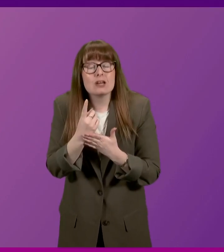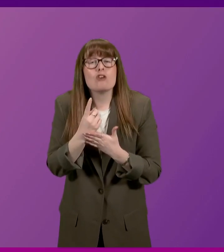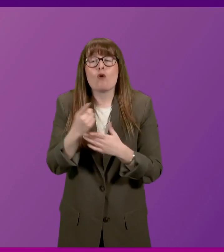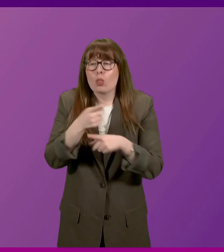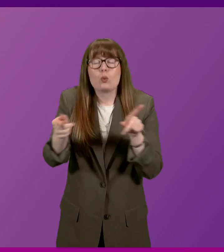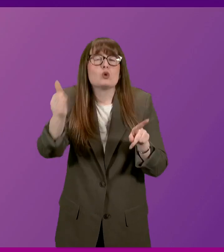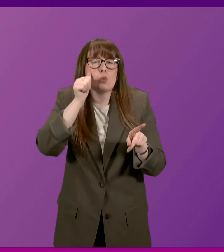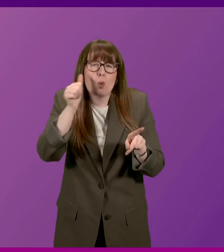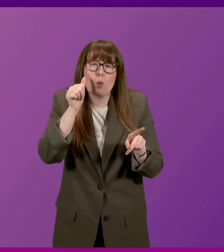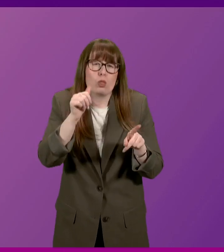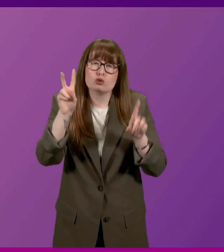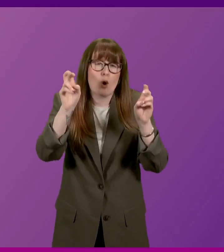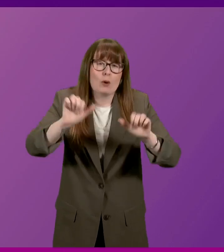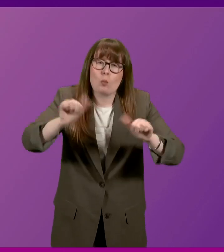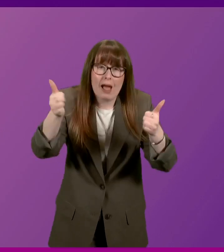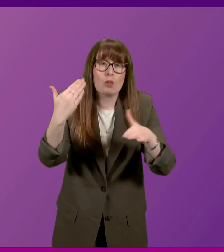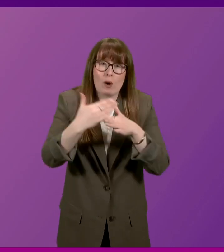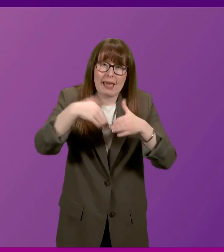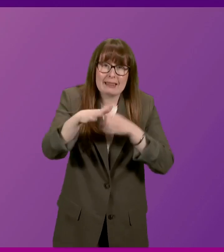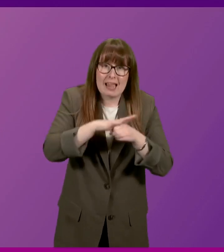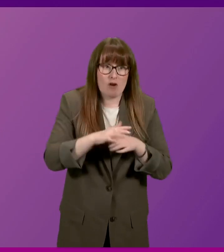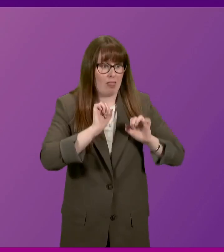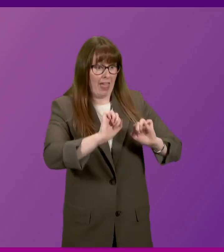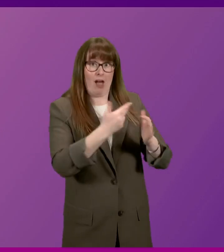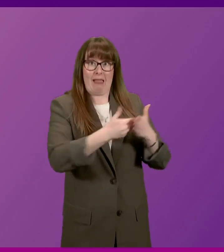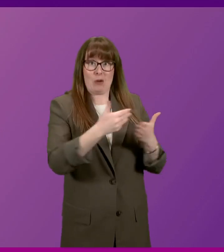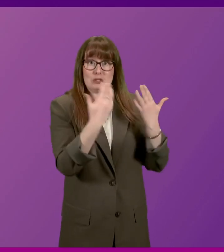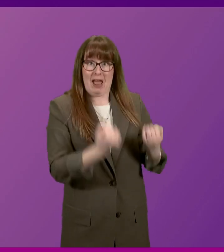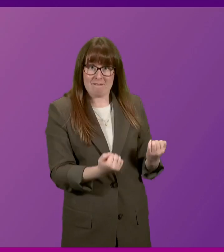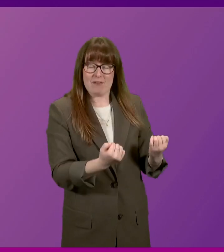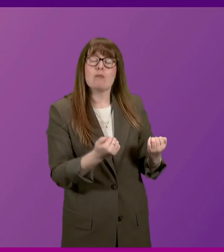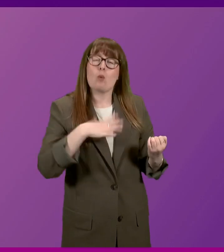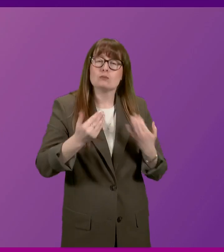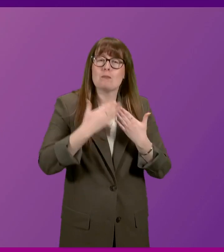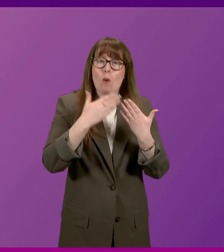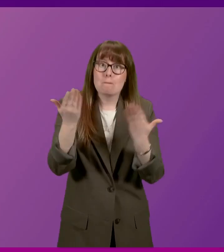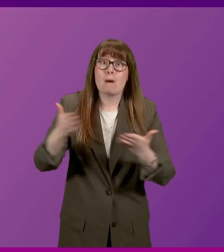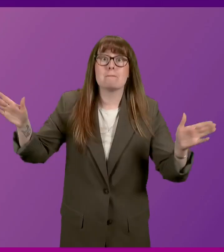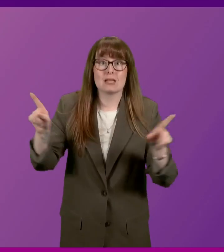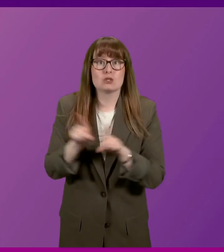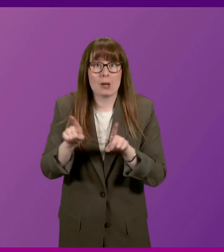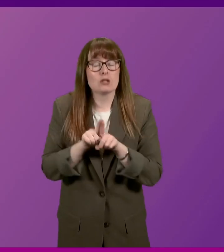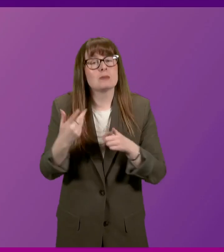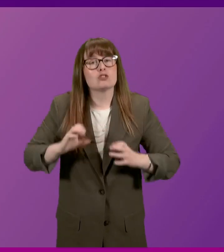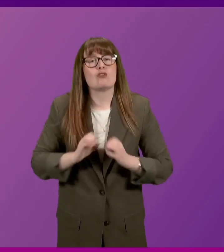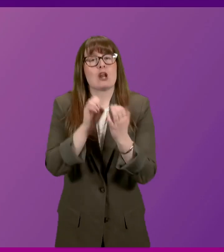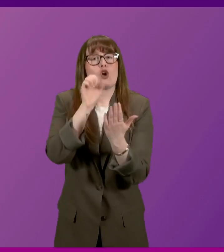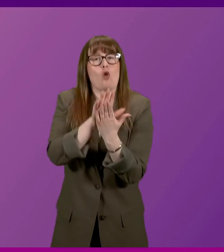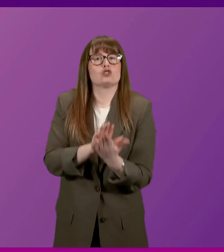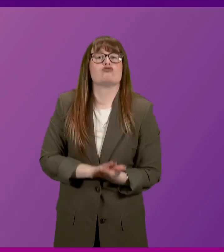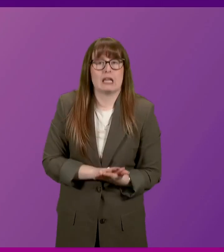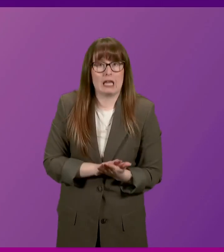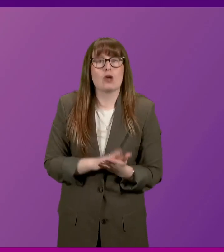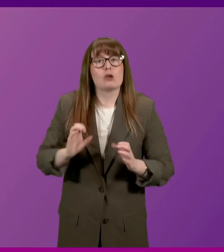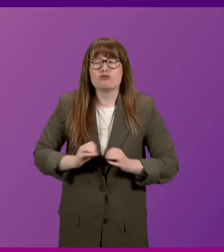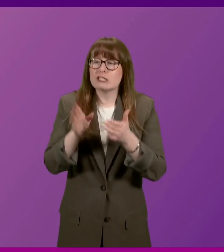this topic and have worked in this area, this is how they talk about it, but trying to make it a bit more public. So we've created this glossary, we created